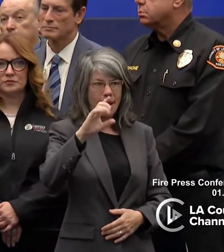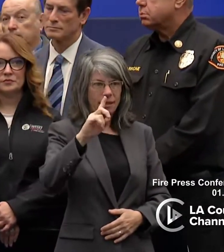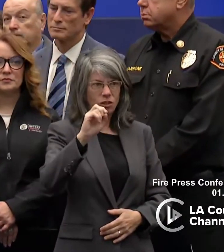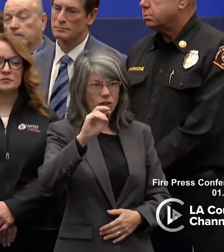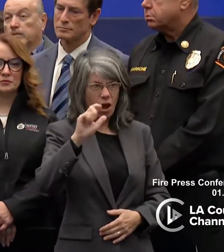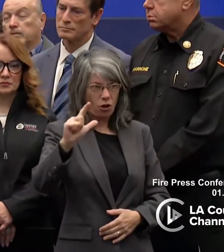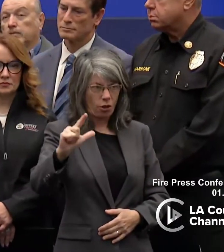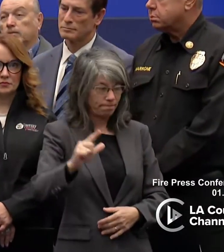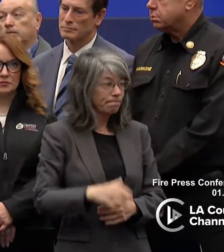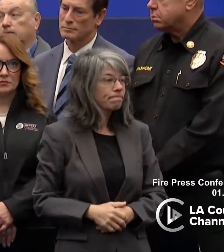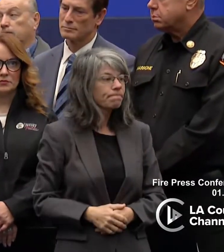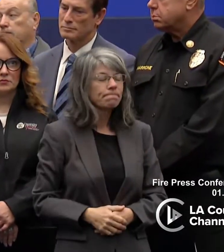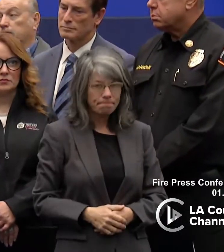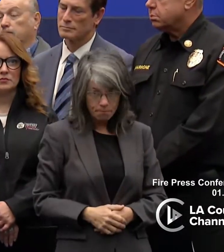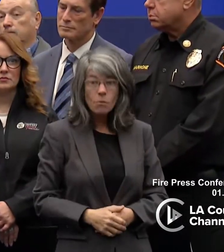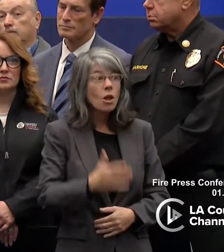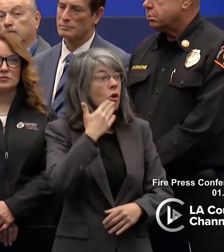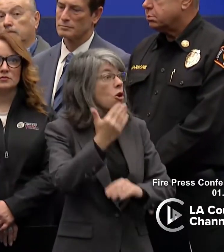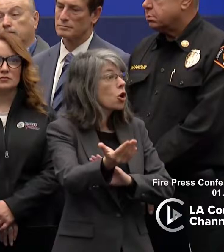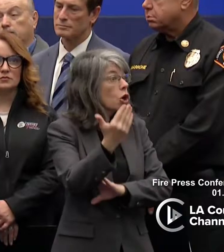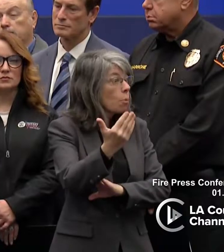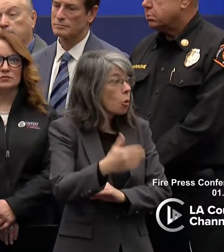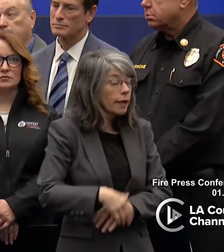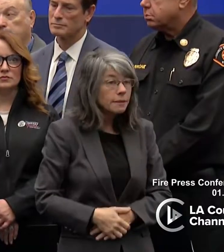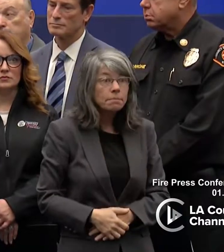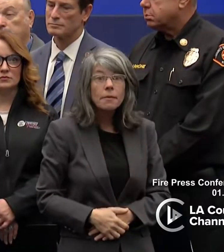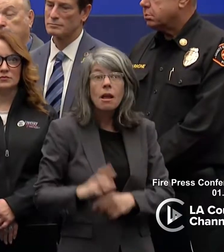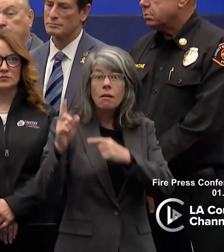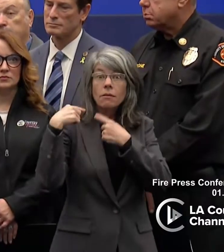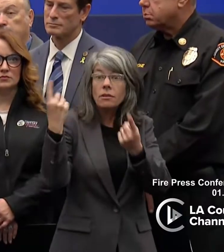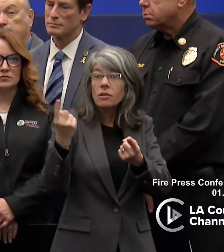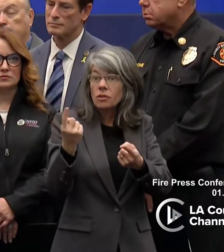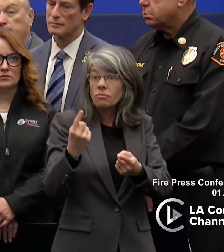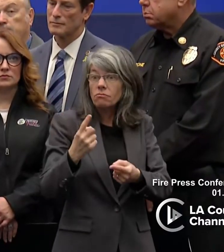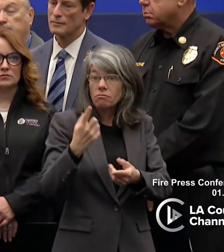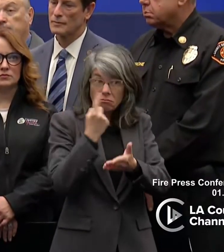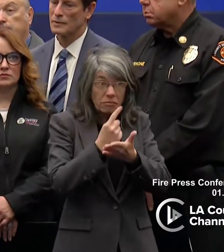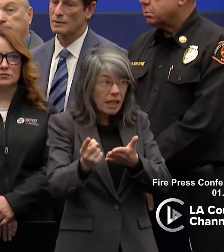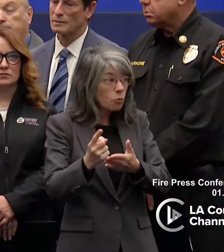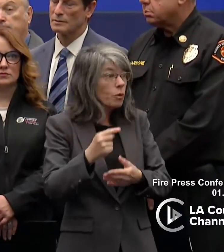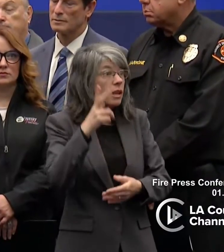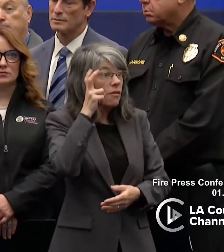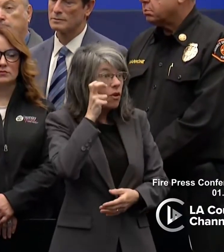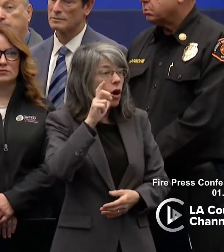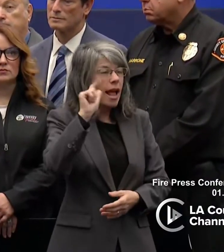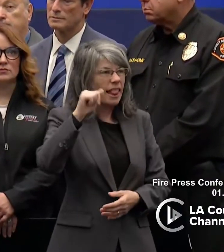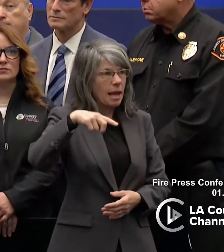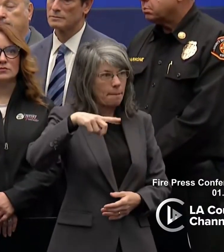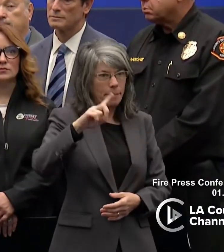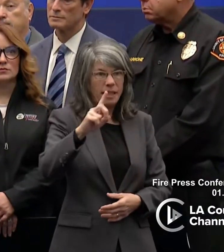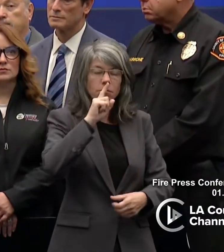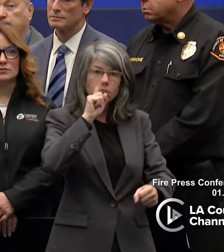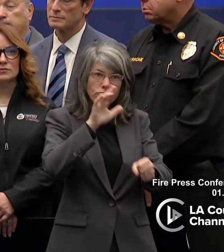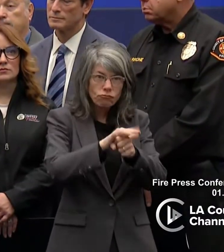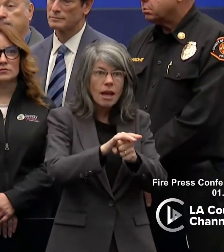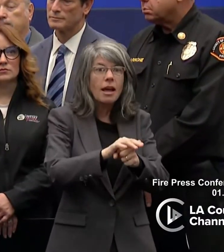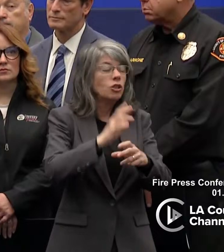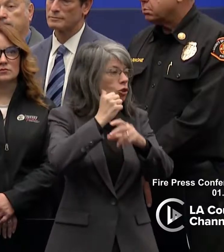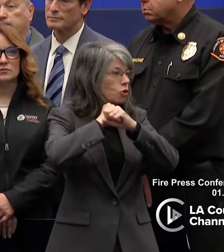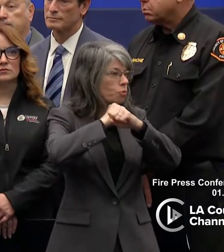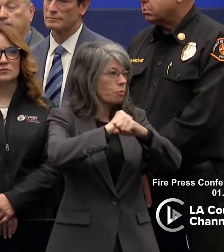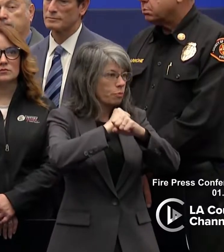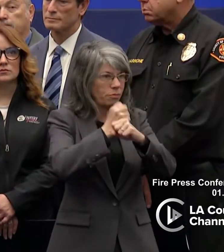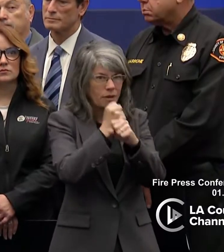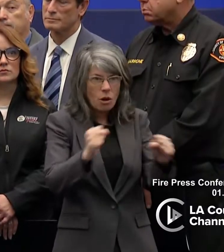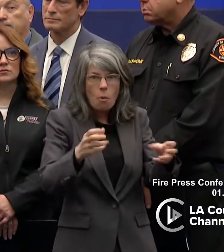Thank you, Sheriff. Good morning. Over the last week, you've heard me say that the LAPD remains committed to protecting lives,